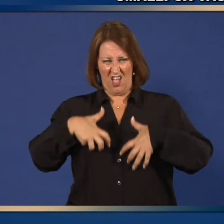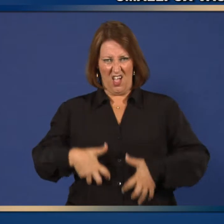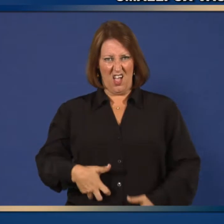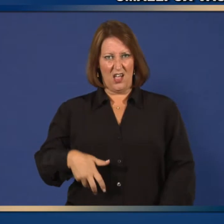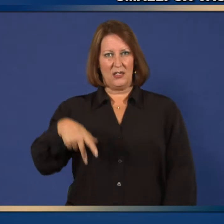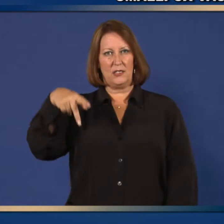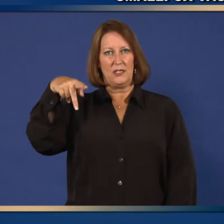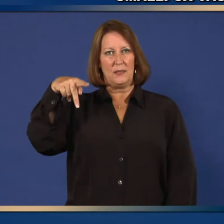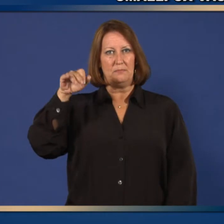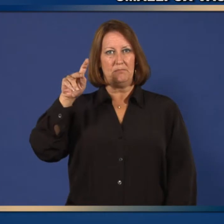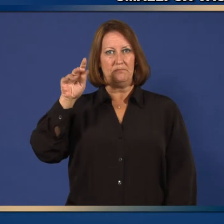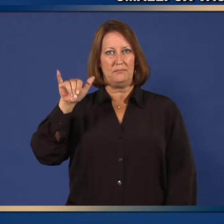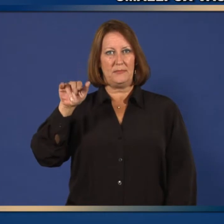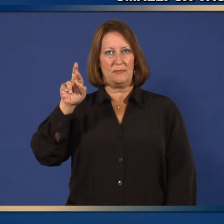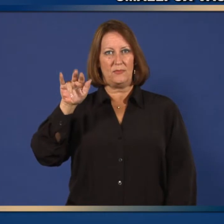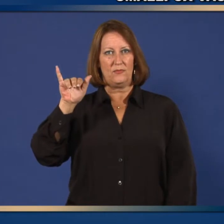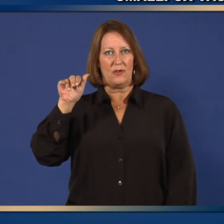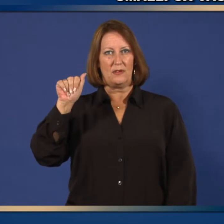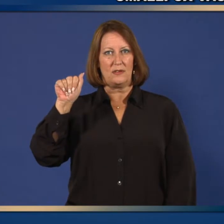poison oak,